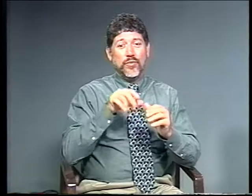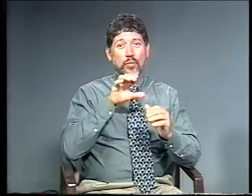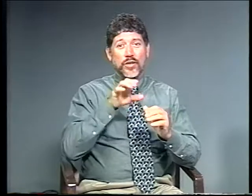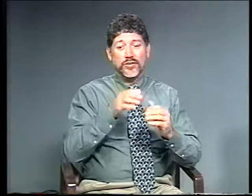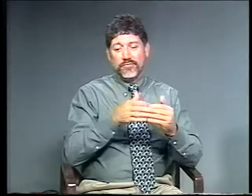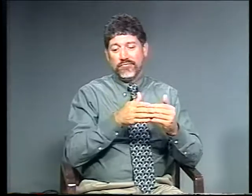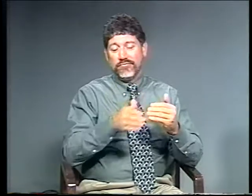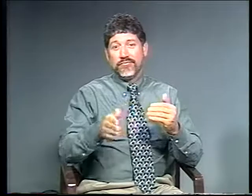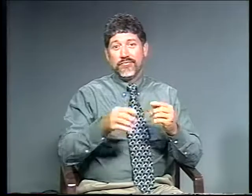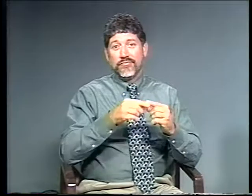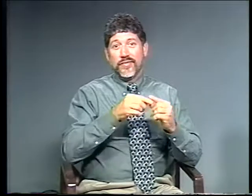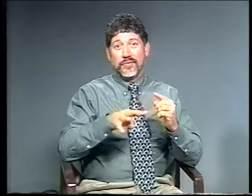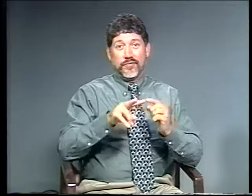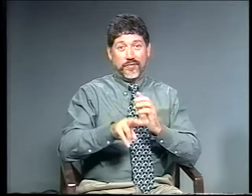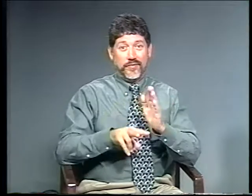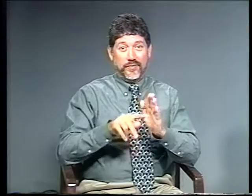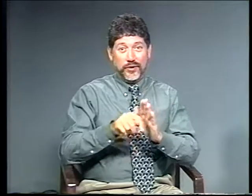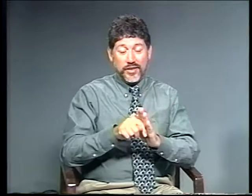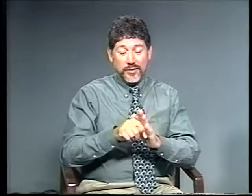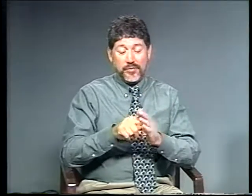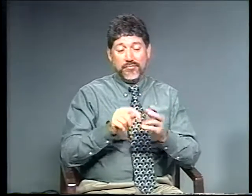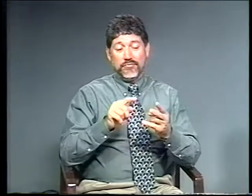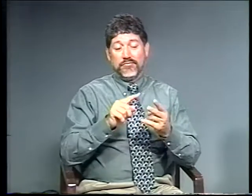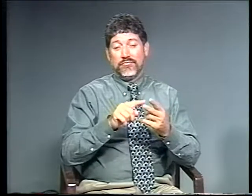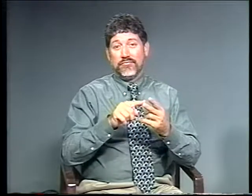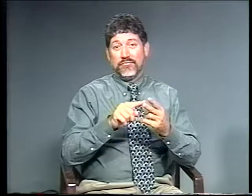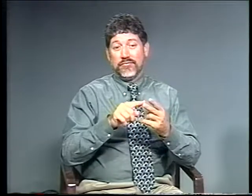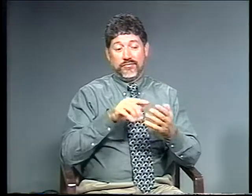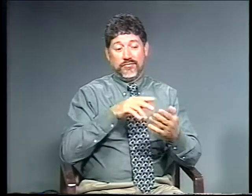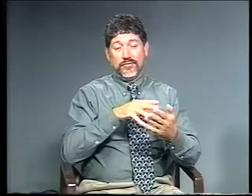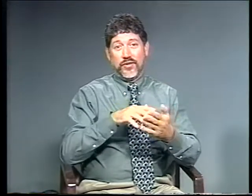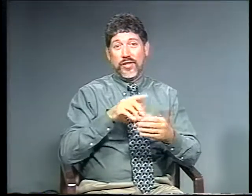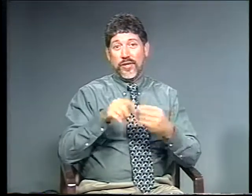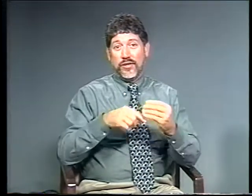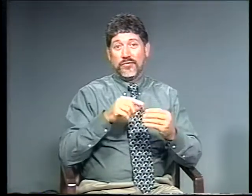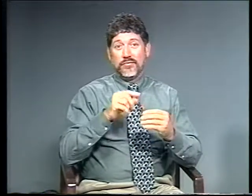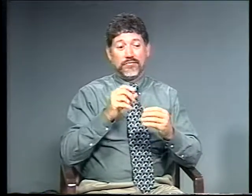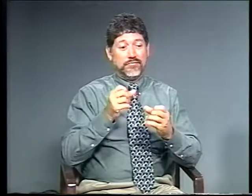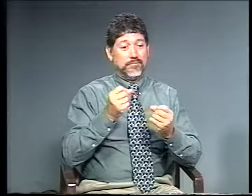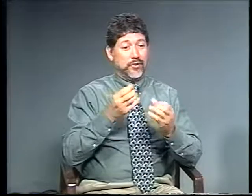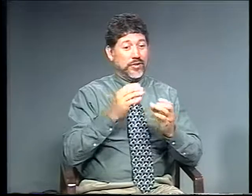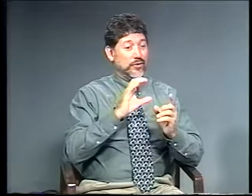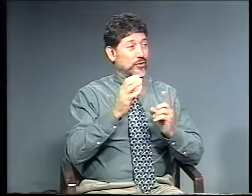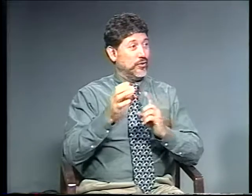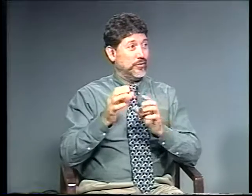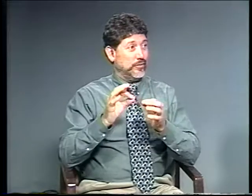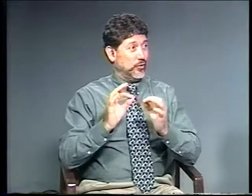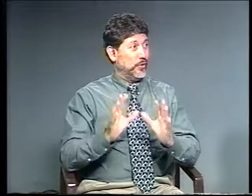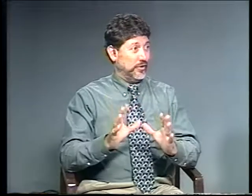continue to review the rest of the series and our videotapes, and to continue to study and to learn